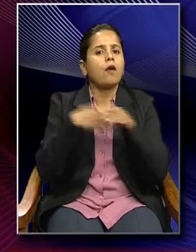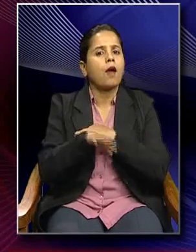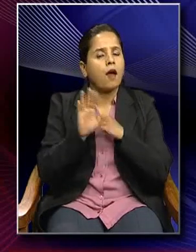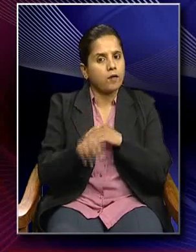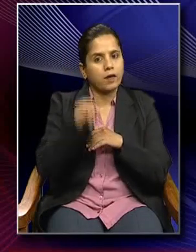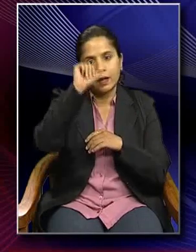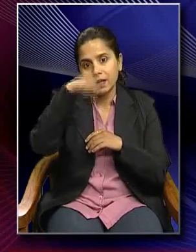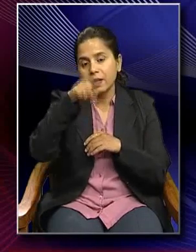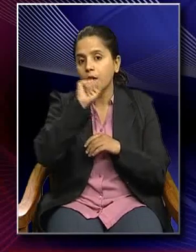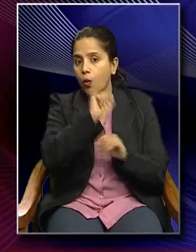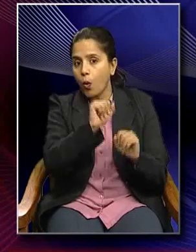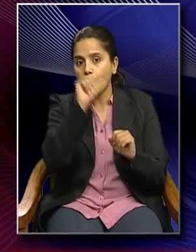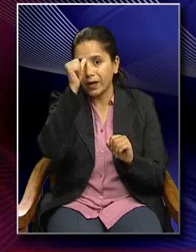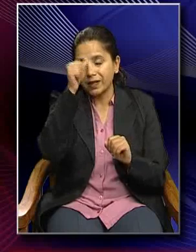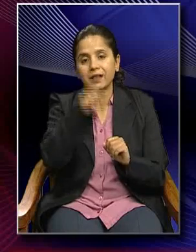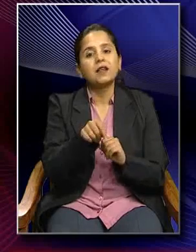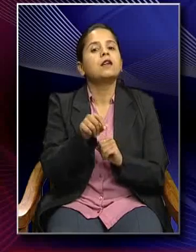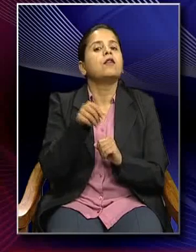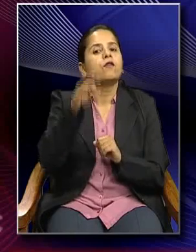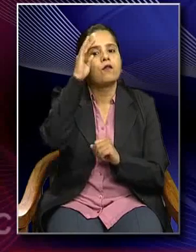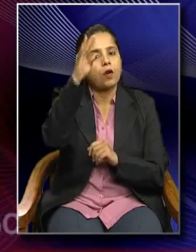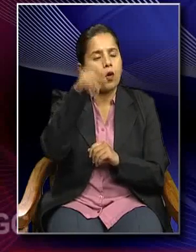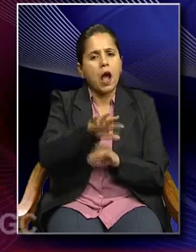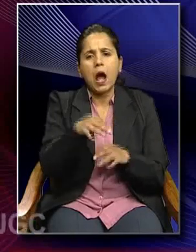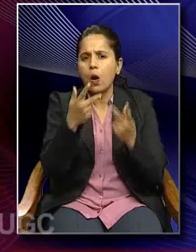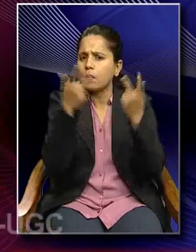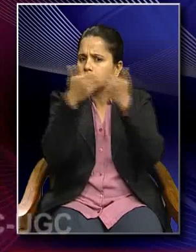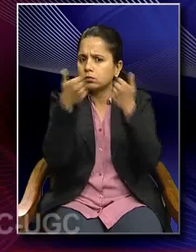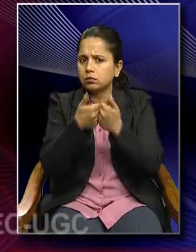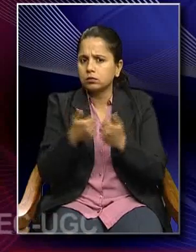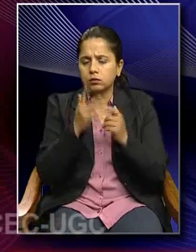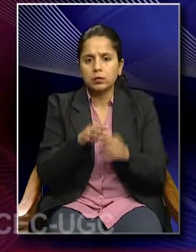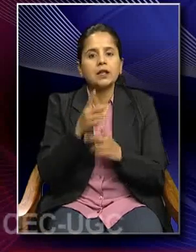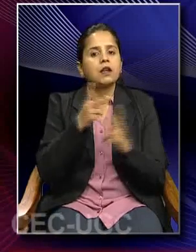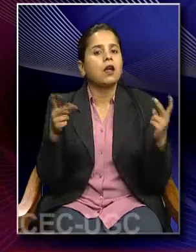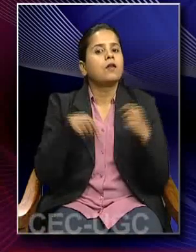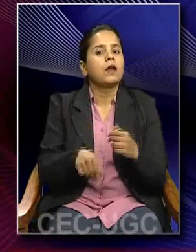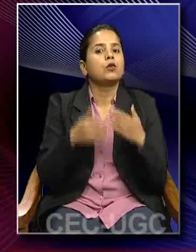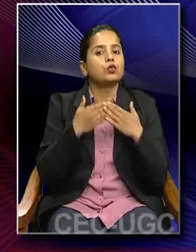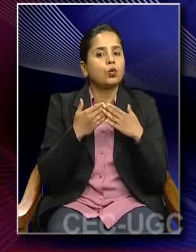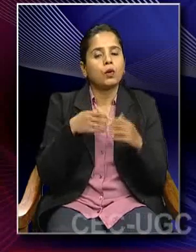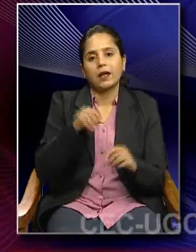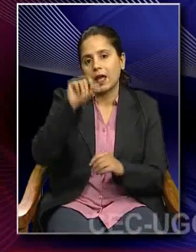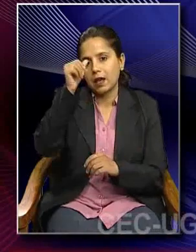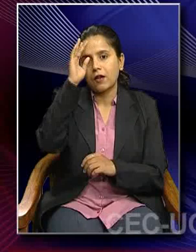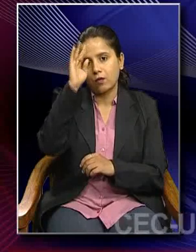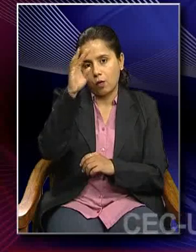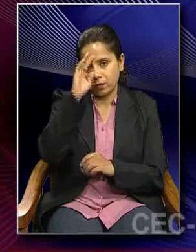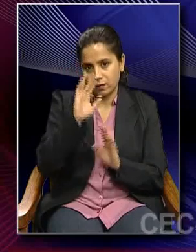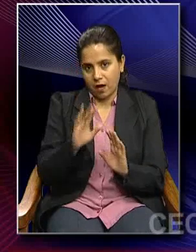Indian philosophy and how there has been a distinction between various schools of Indian philosophy.